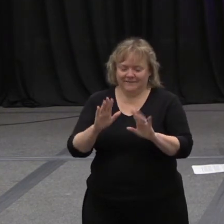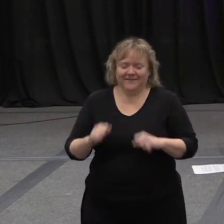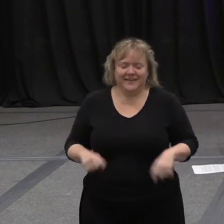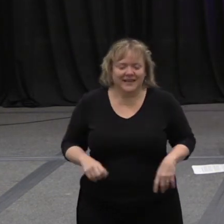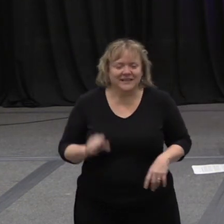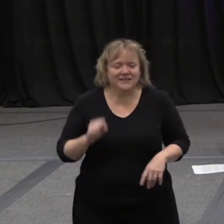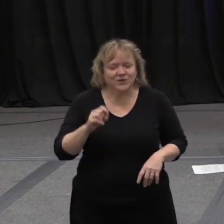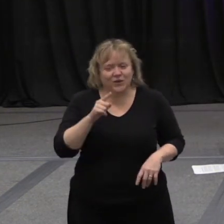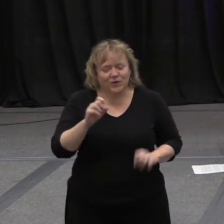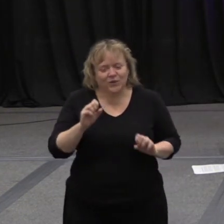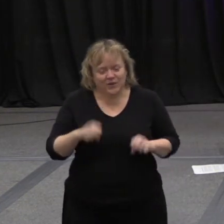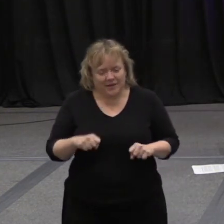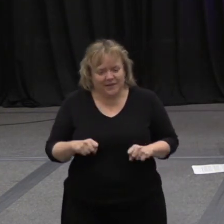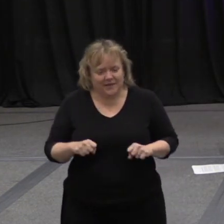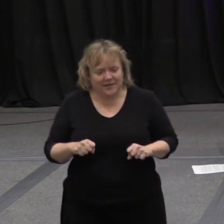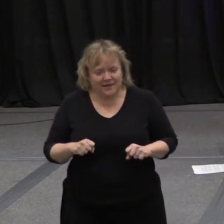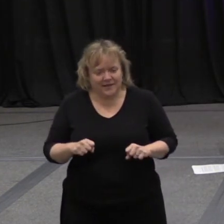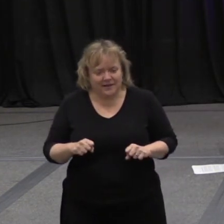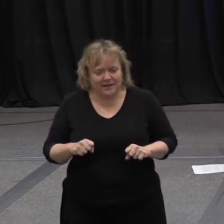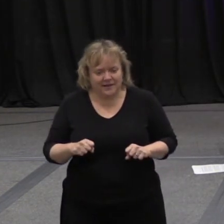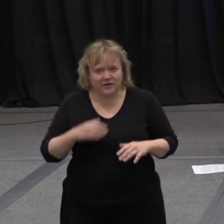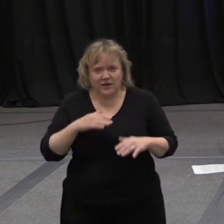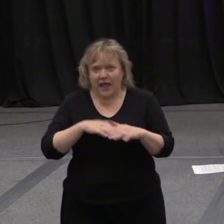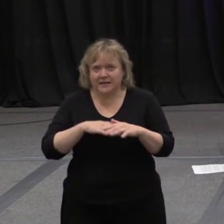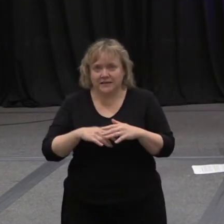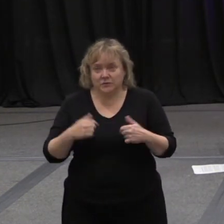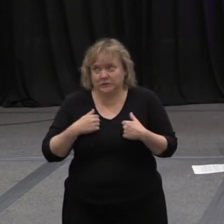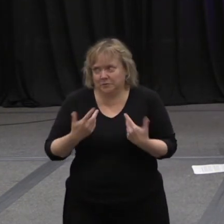Where you can access